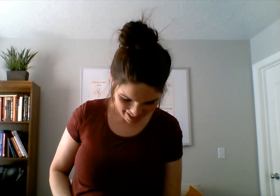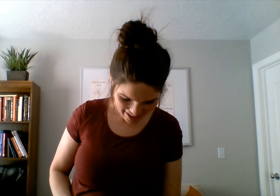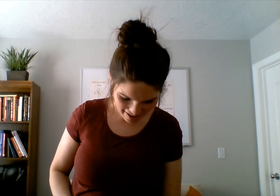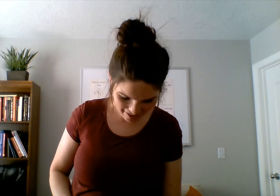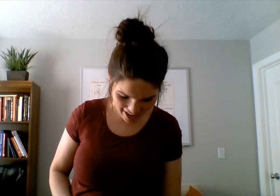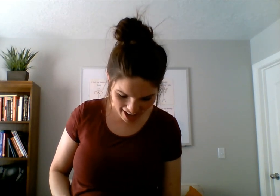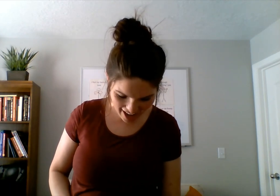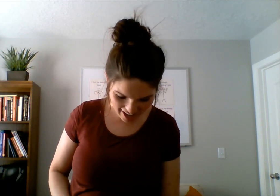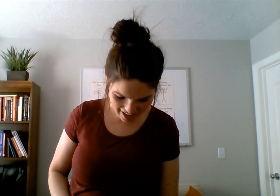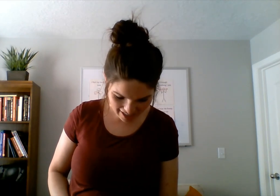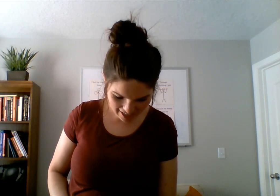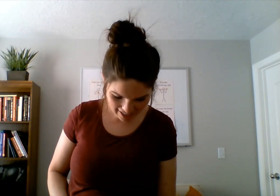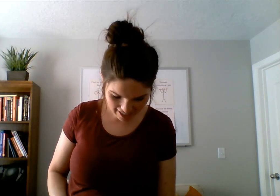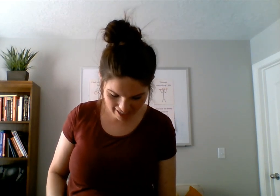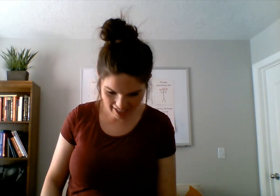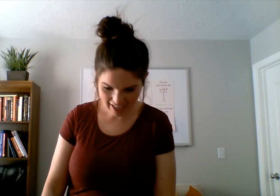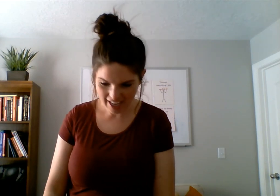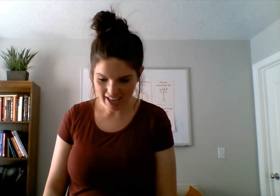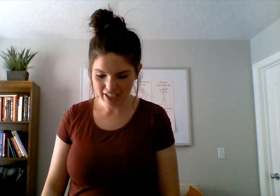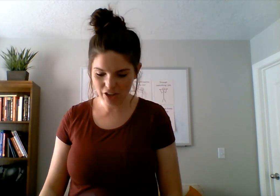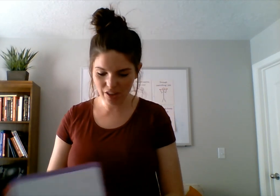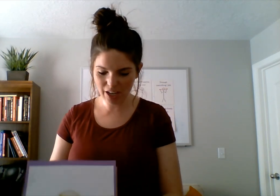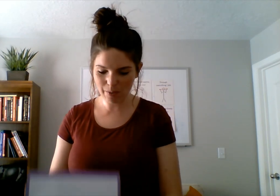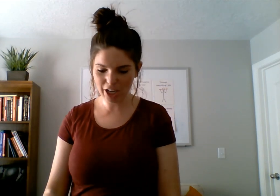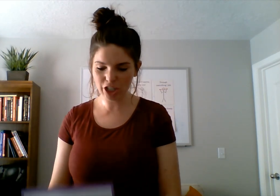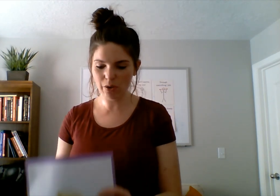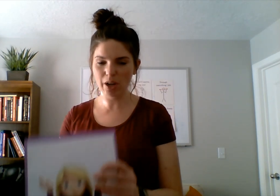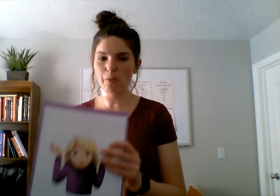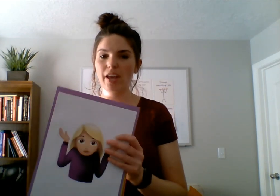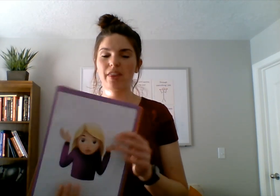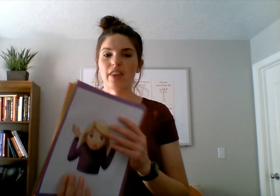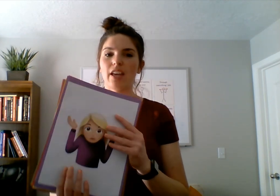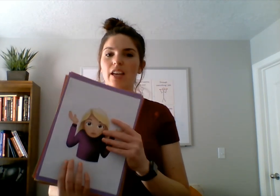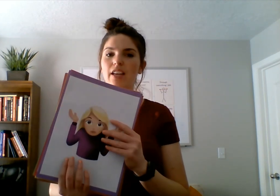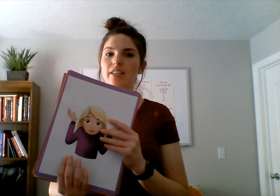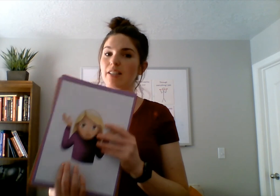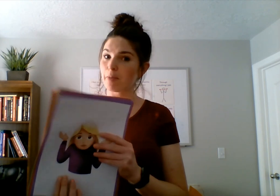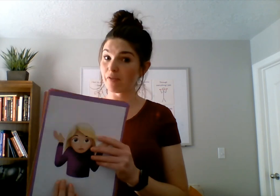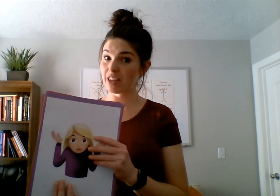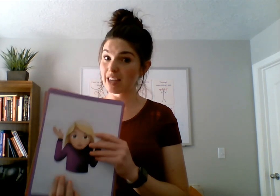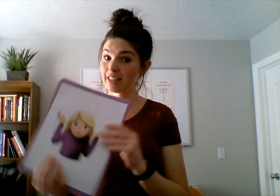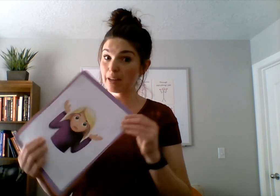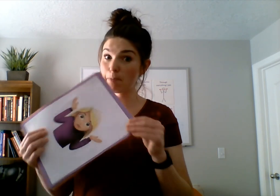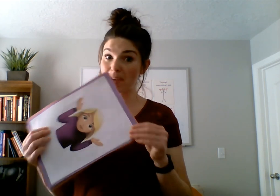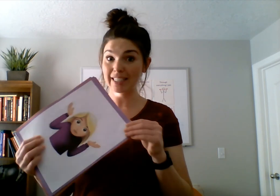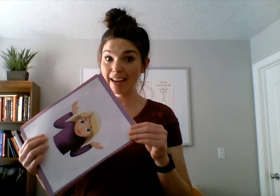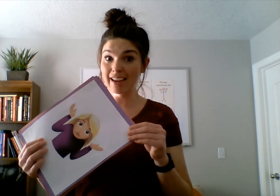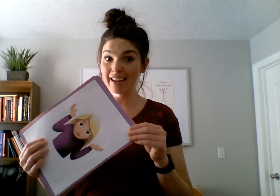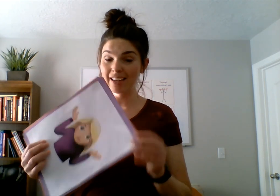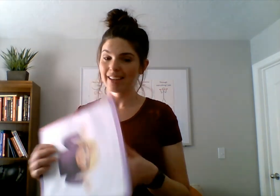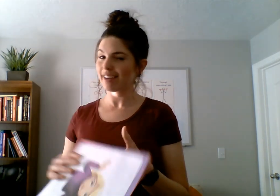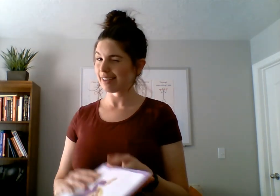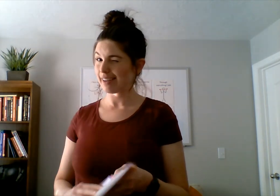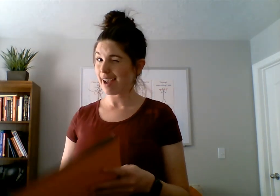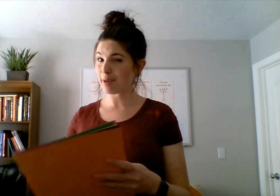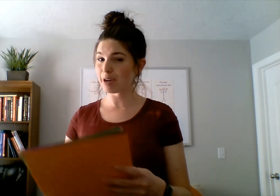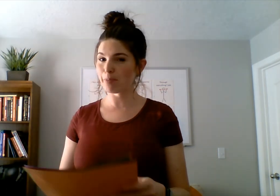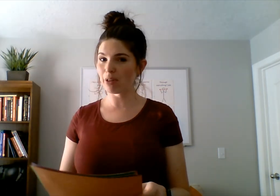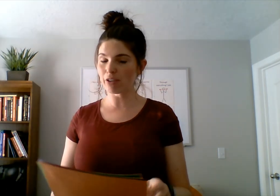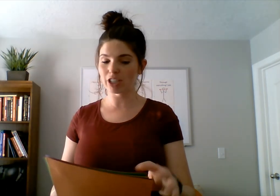Okay. Do you think we could do it with some of these missing? I'm going to pull out just